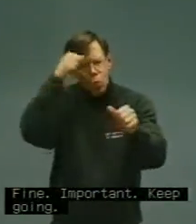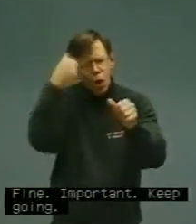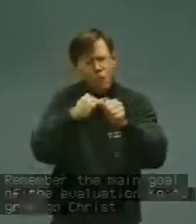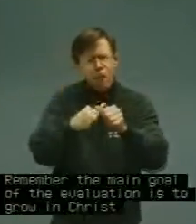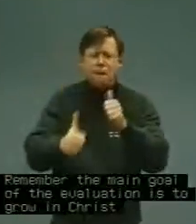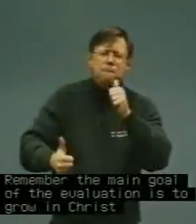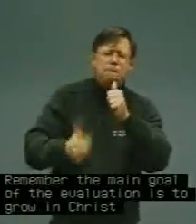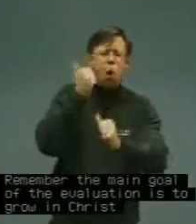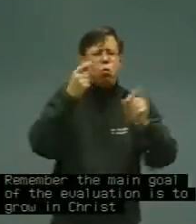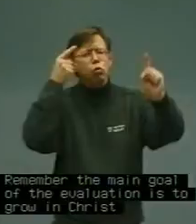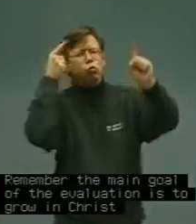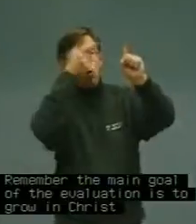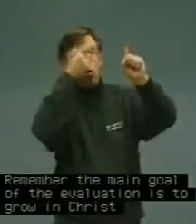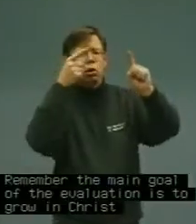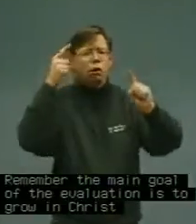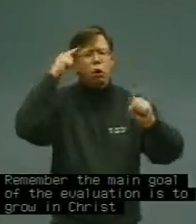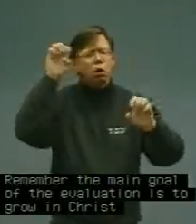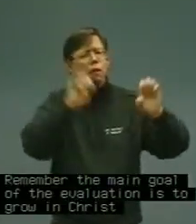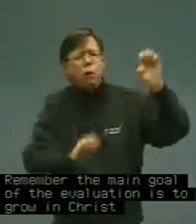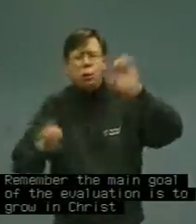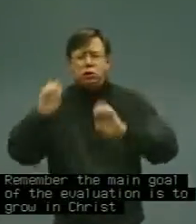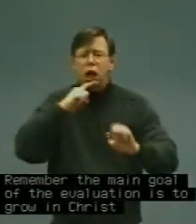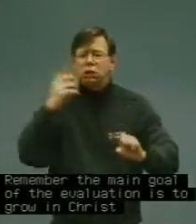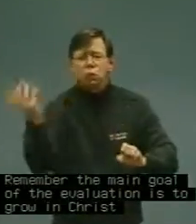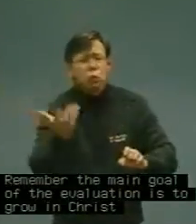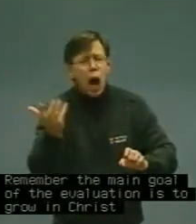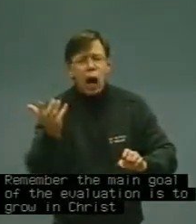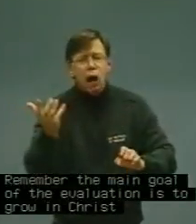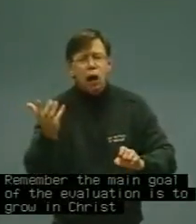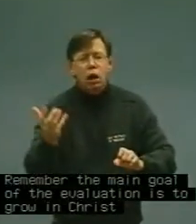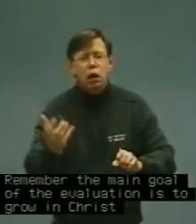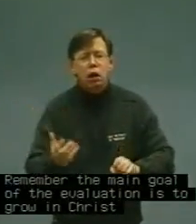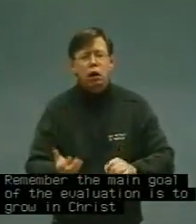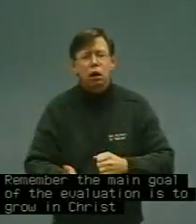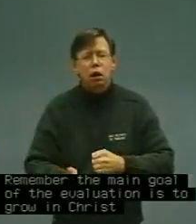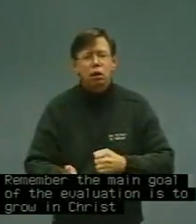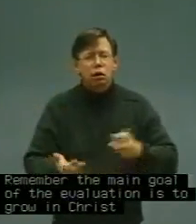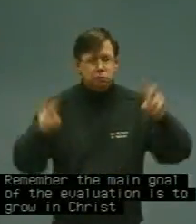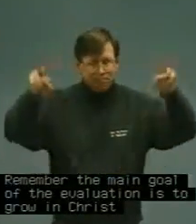Keep going. Remember, the main goal of the evaluation is to grow in Christ.